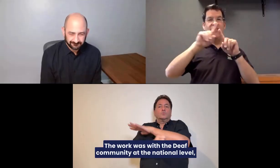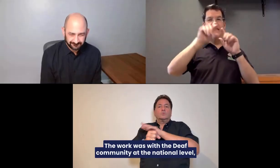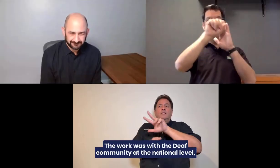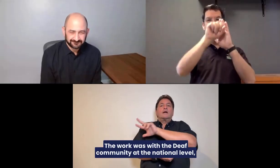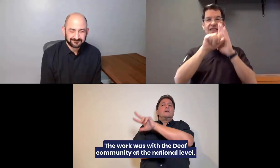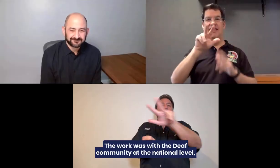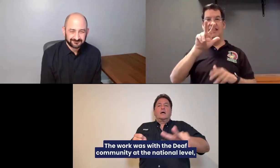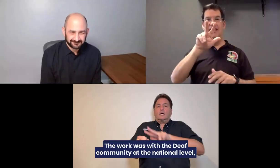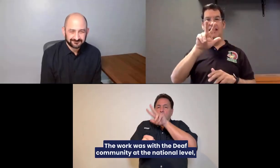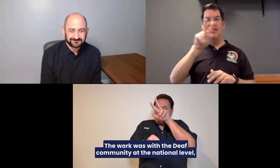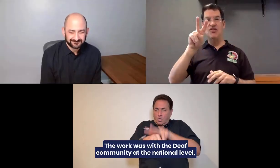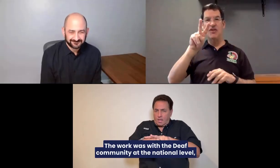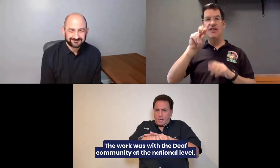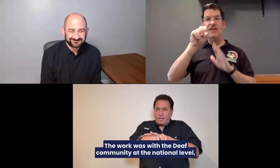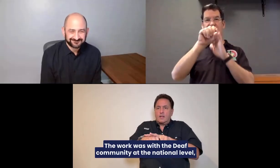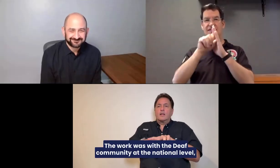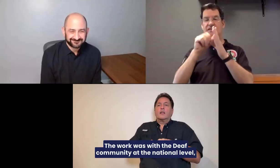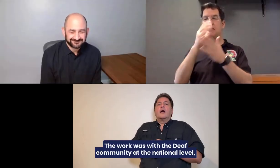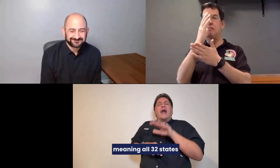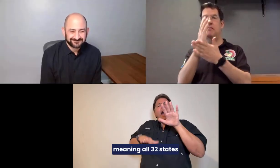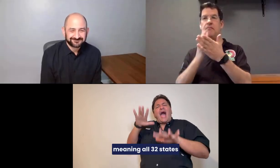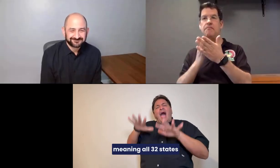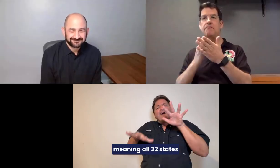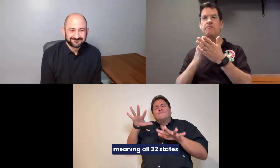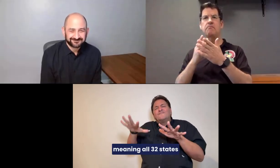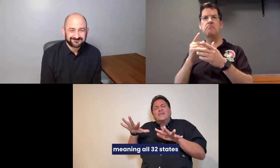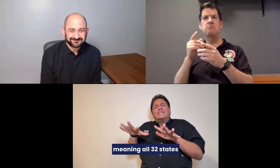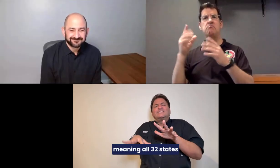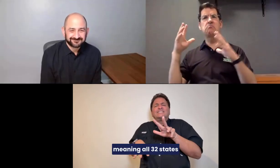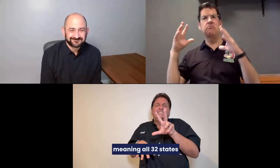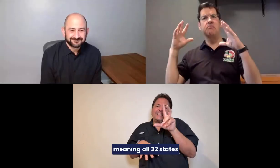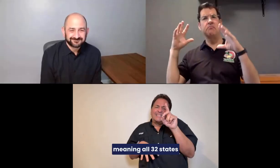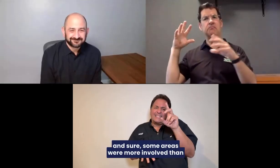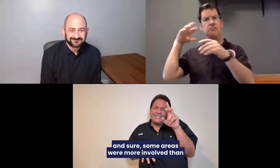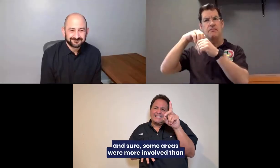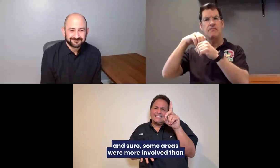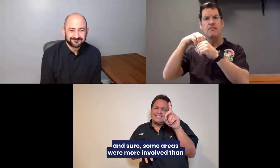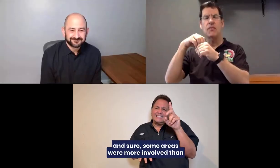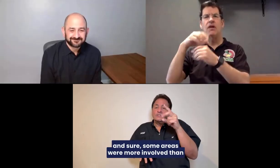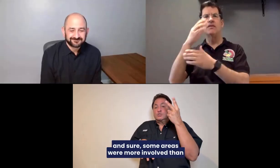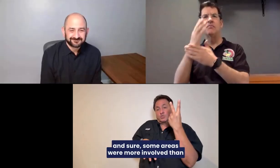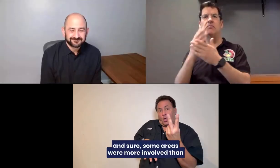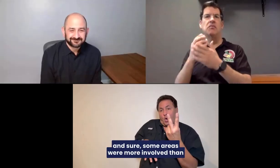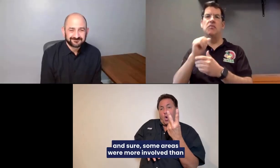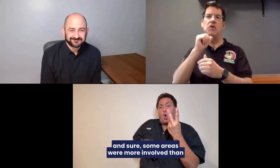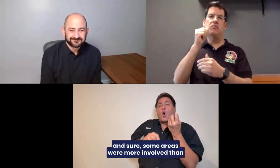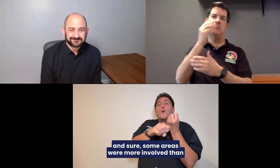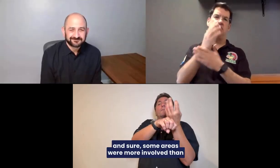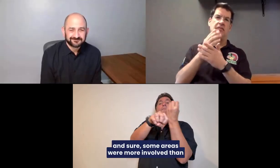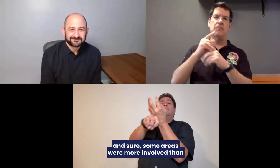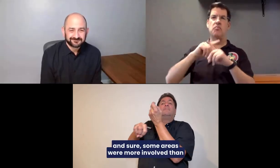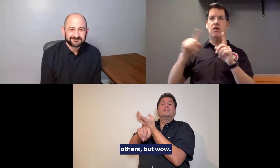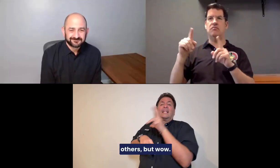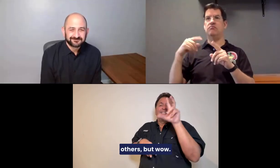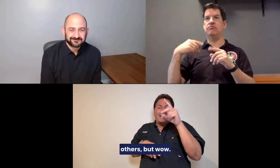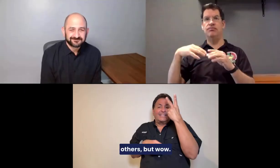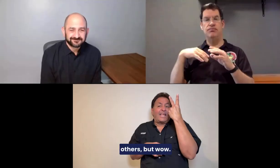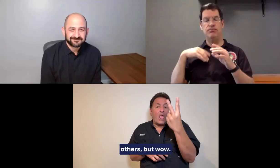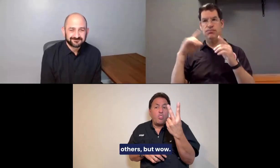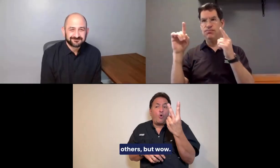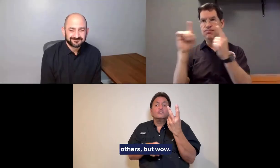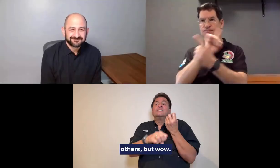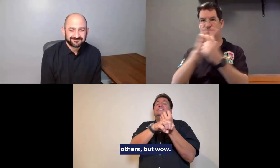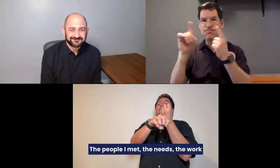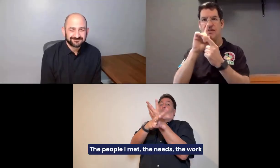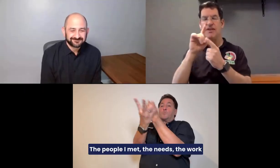deaf community at the national level, meaning all 32 states. And sure, some areas were more involved than others,